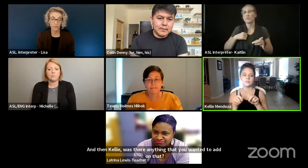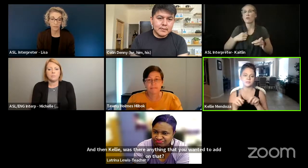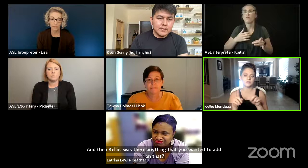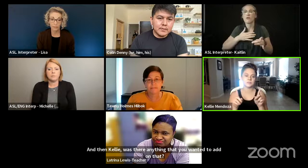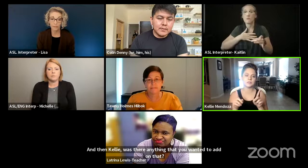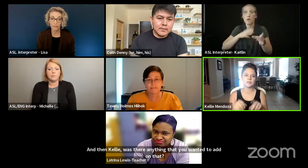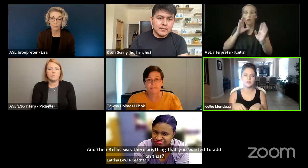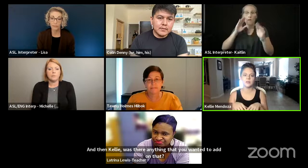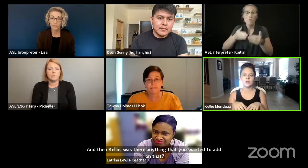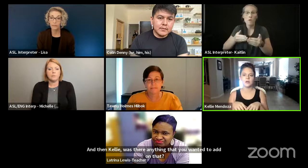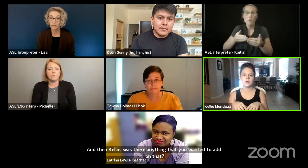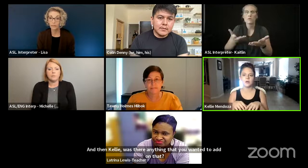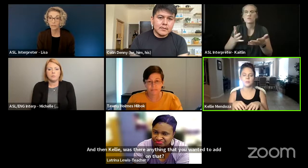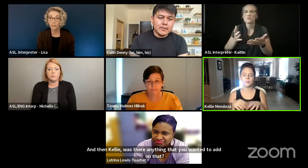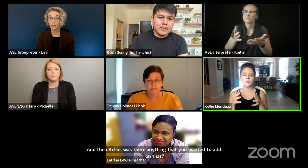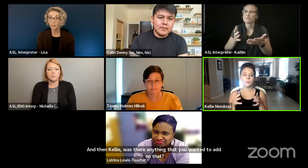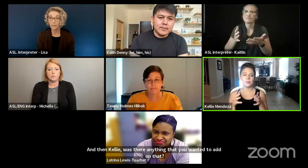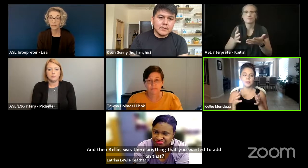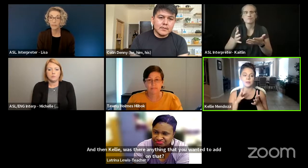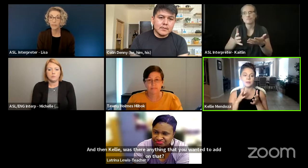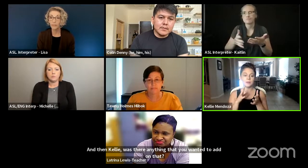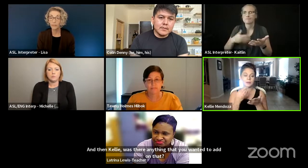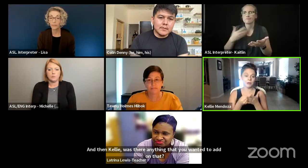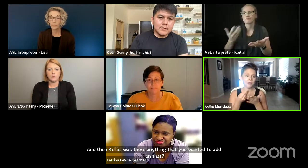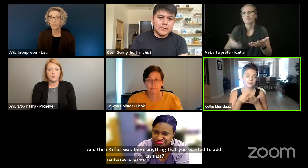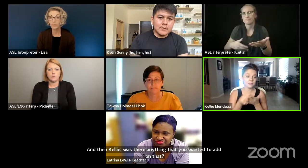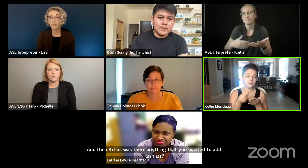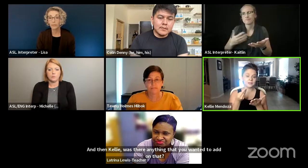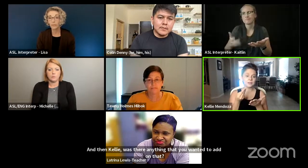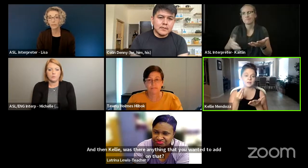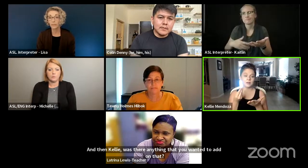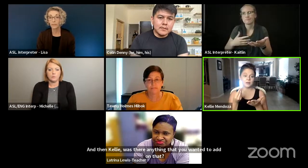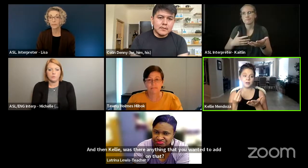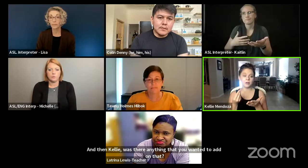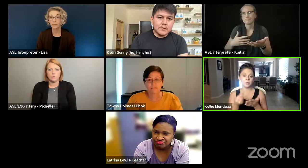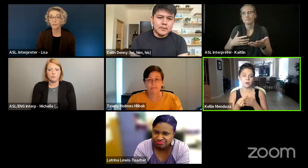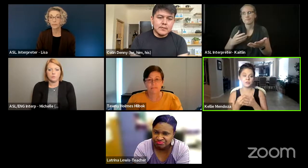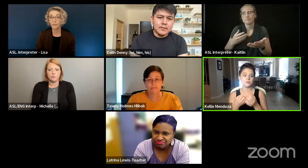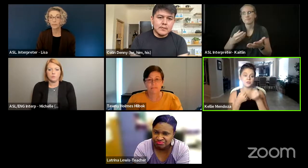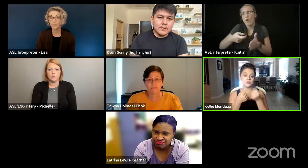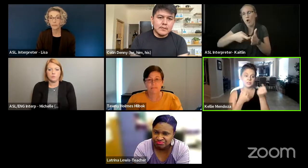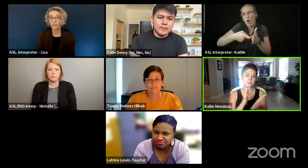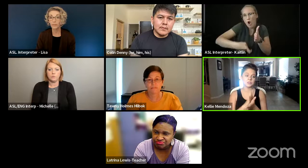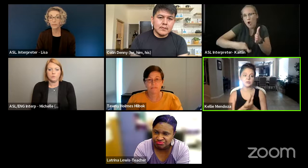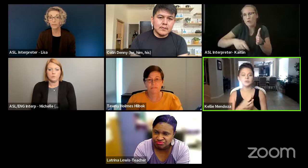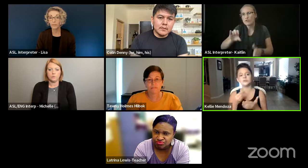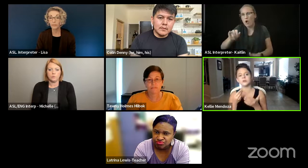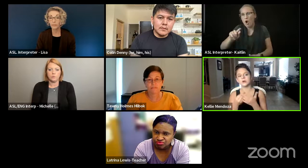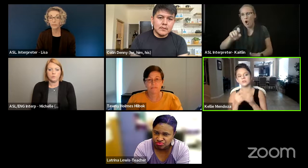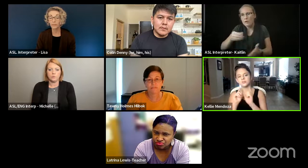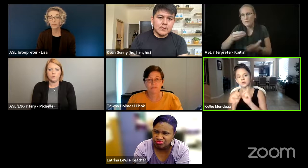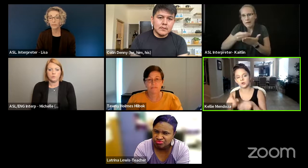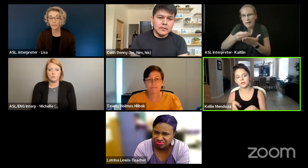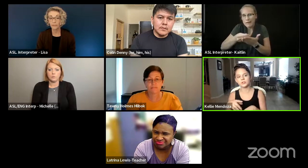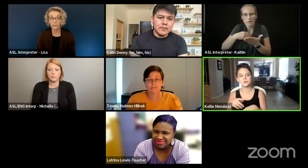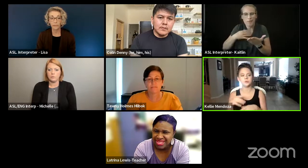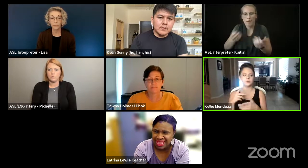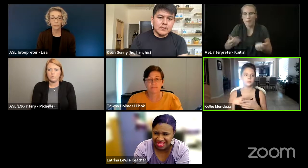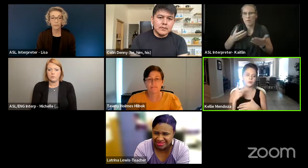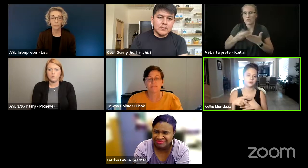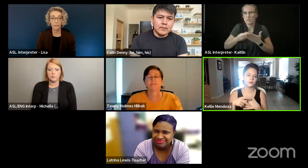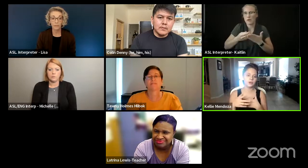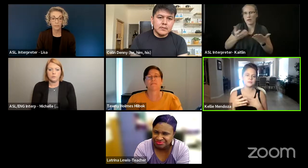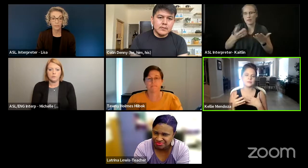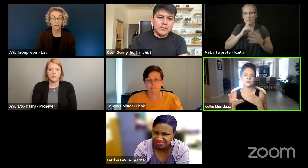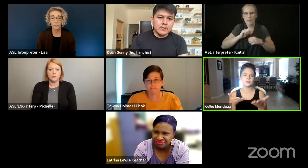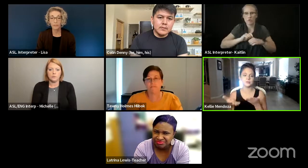as far as diversity would be cost. Cost for getting to the schools, cost for going to